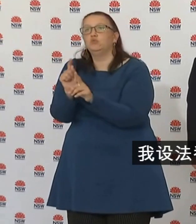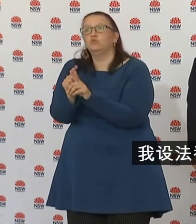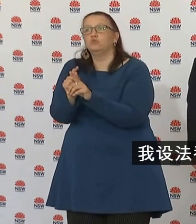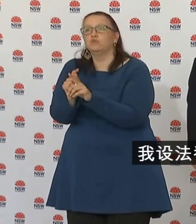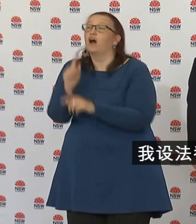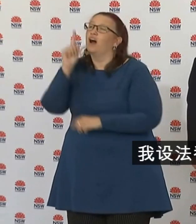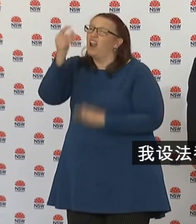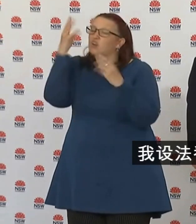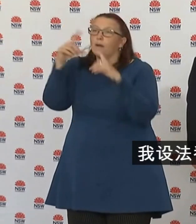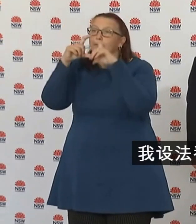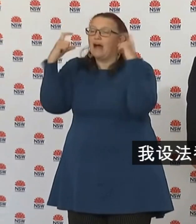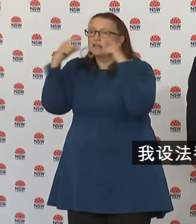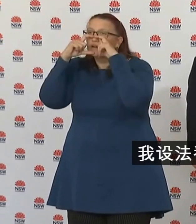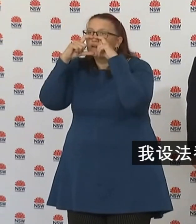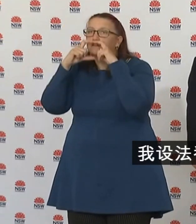noses,